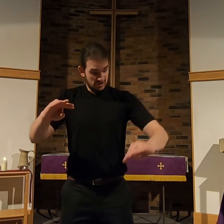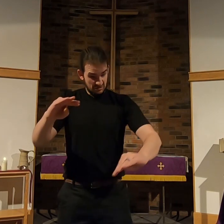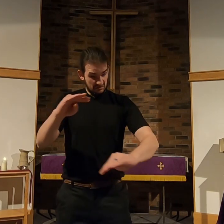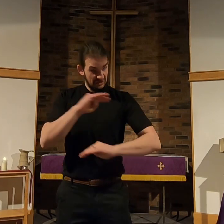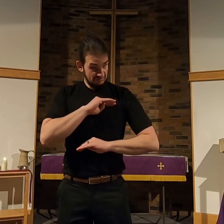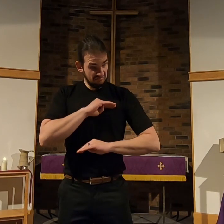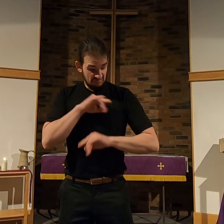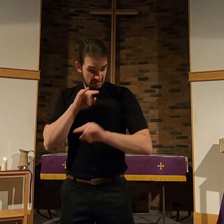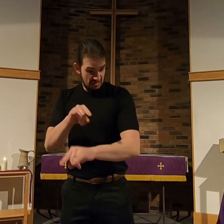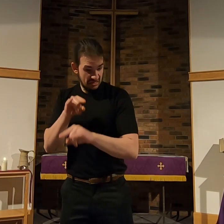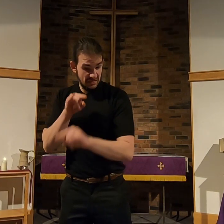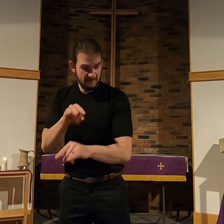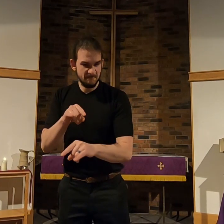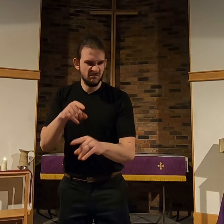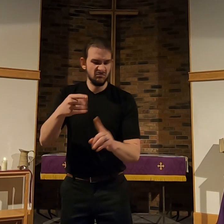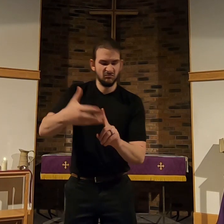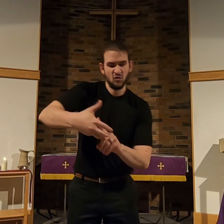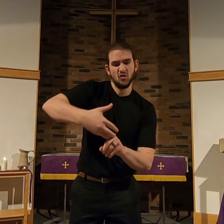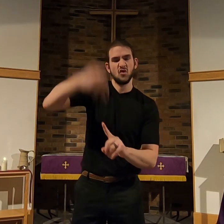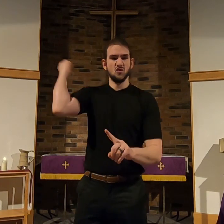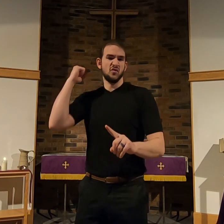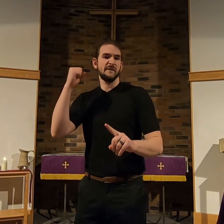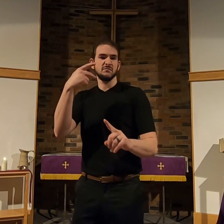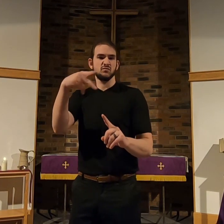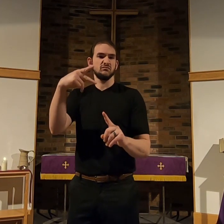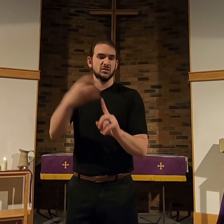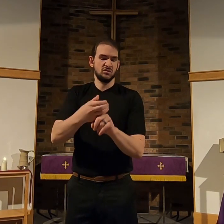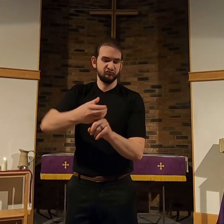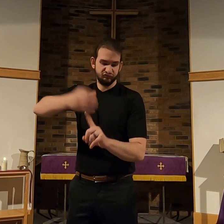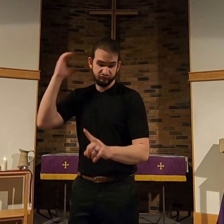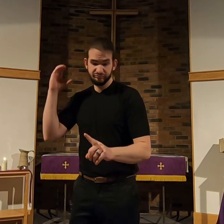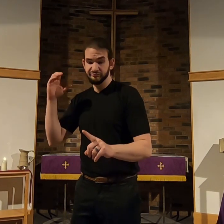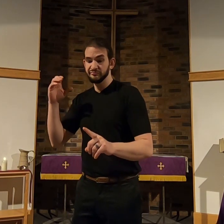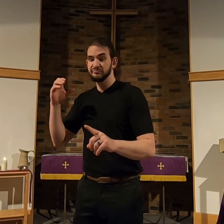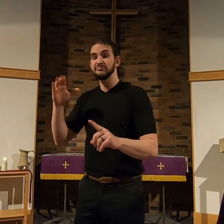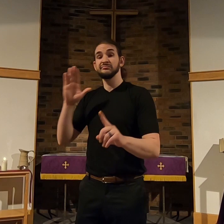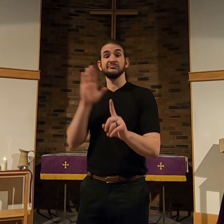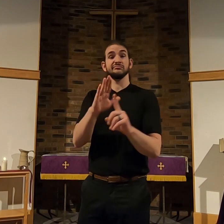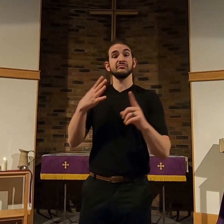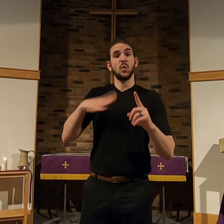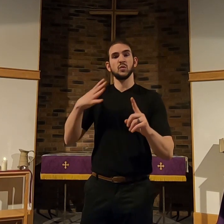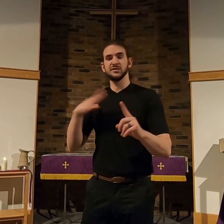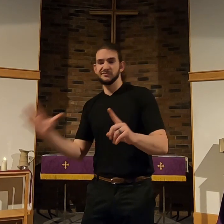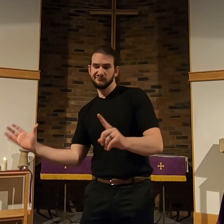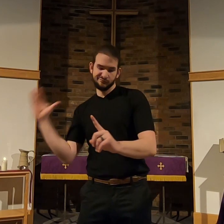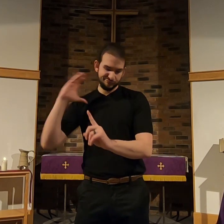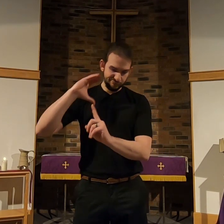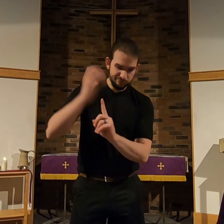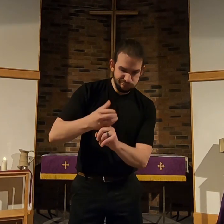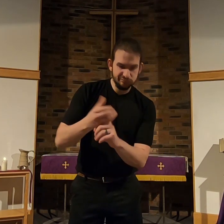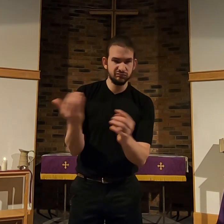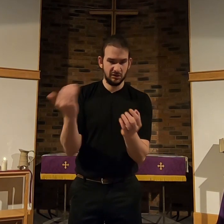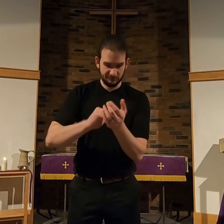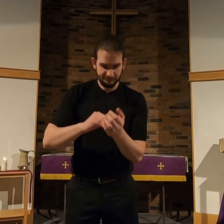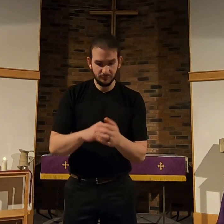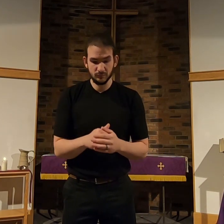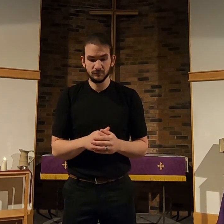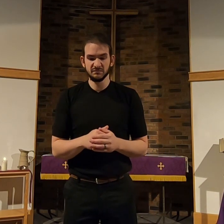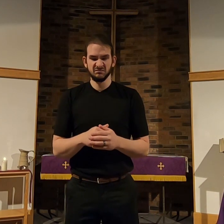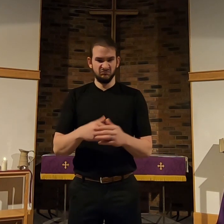When the soldiers had finished making fun of Jesus, they took off the purple robe. They put his own clothes back